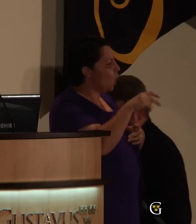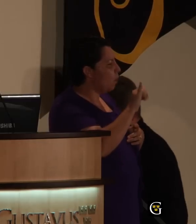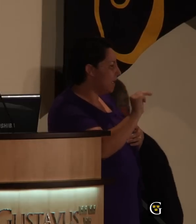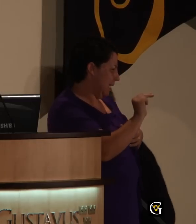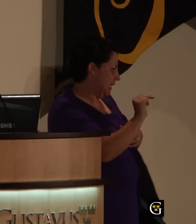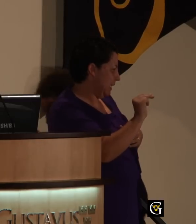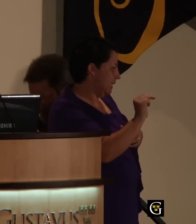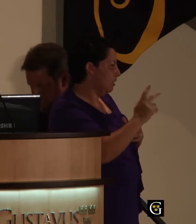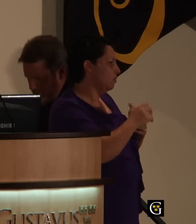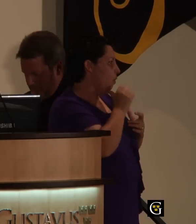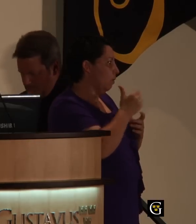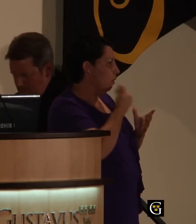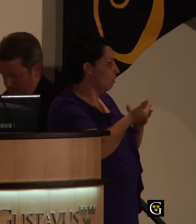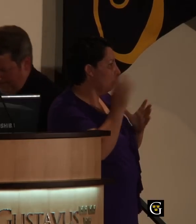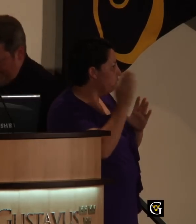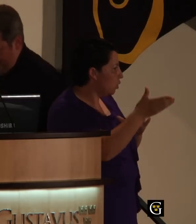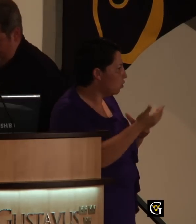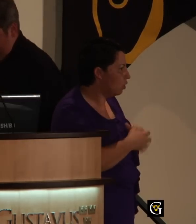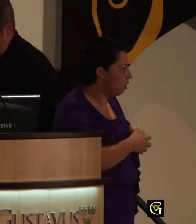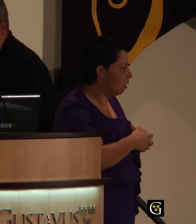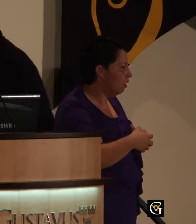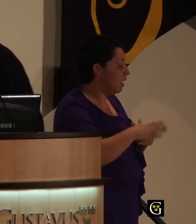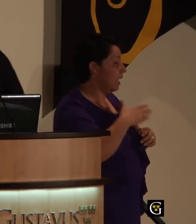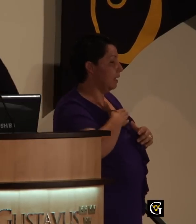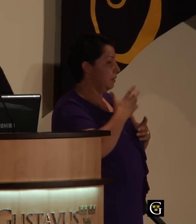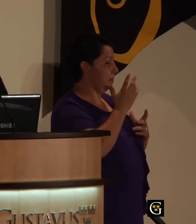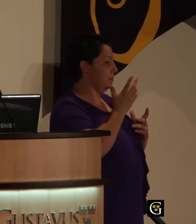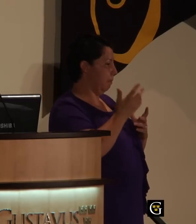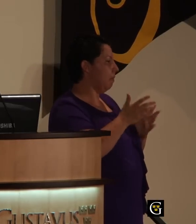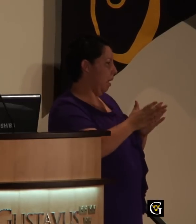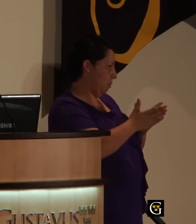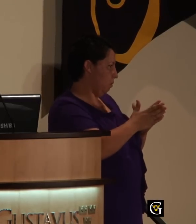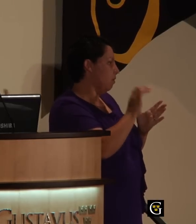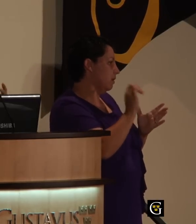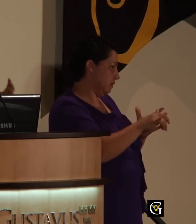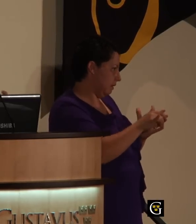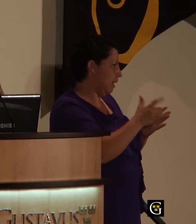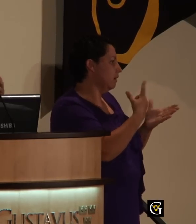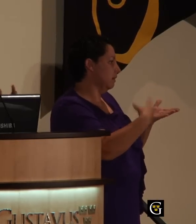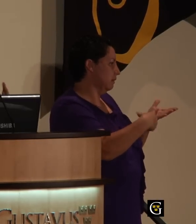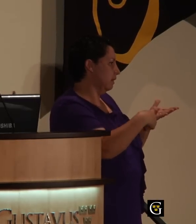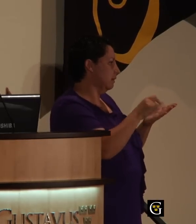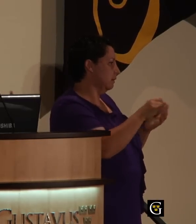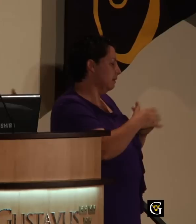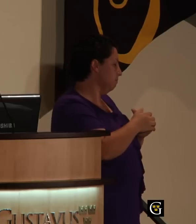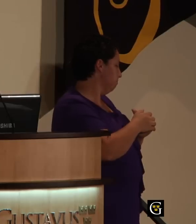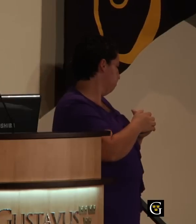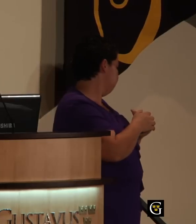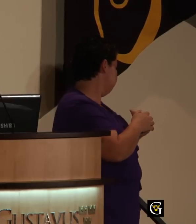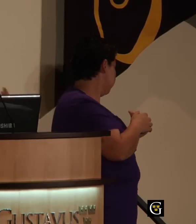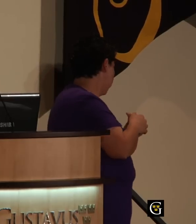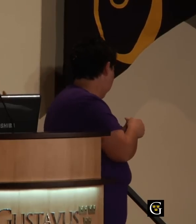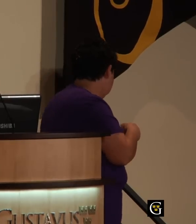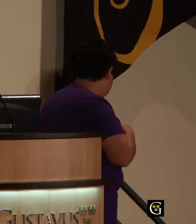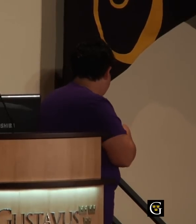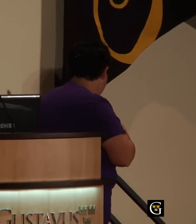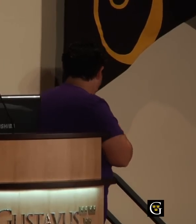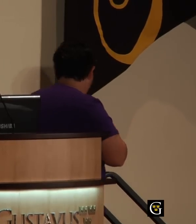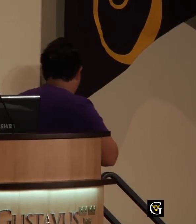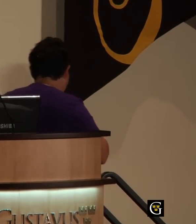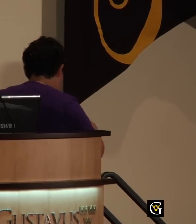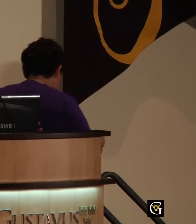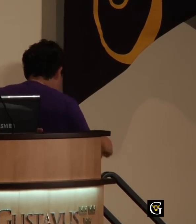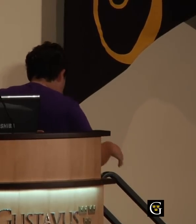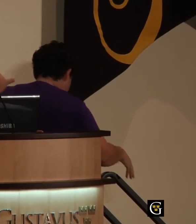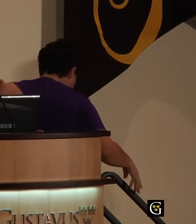So in Rock White Mind, I dealt with that subject at length. So that is the broad overview. Now I want to spend